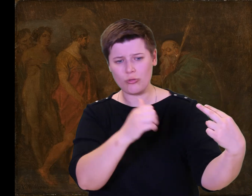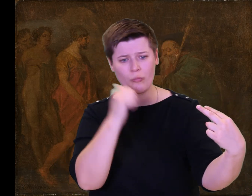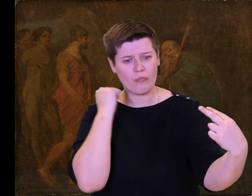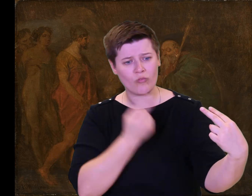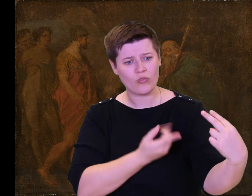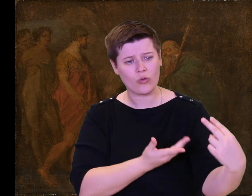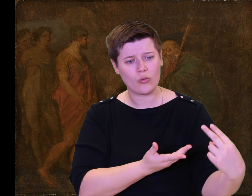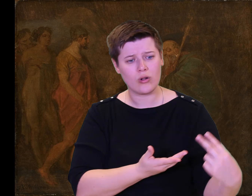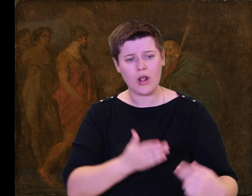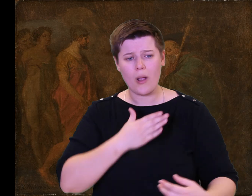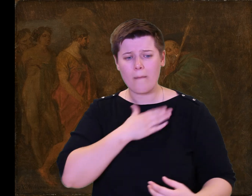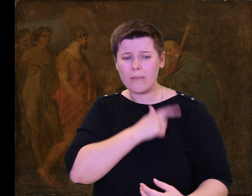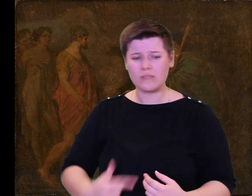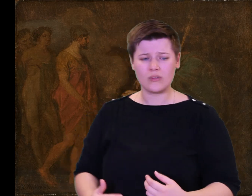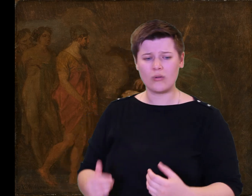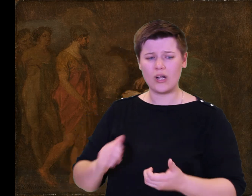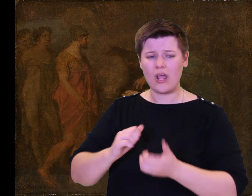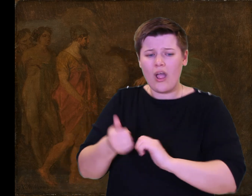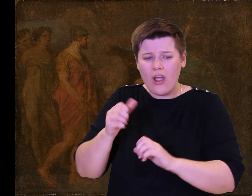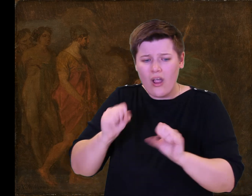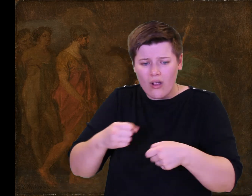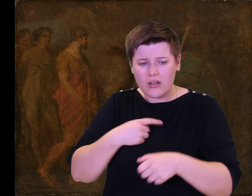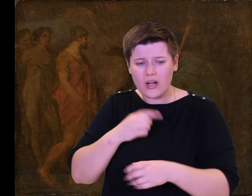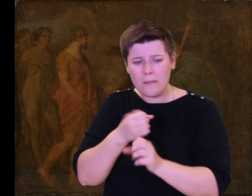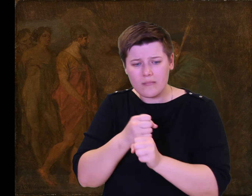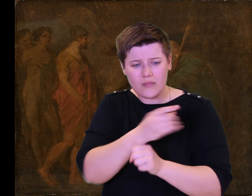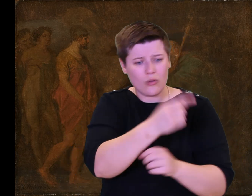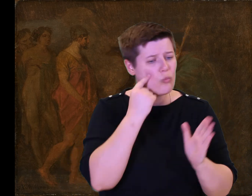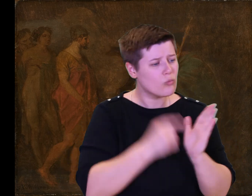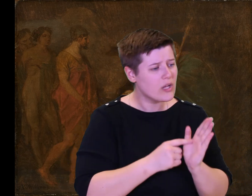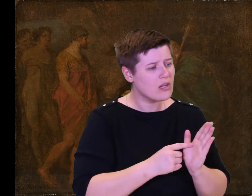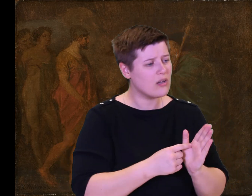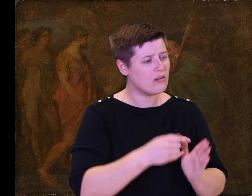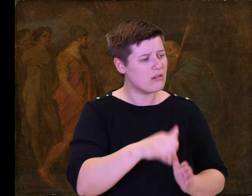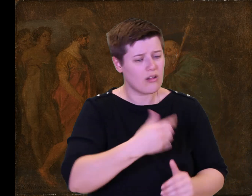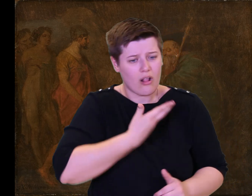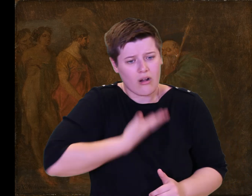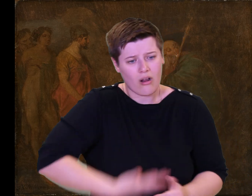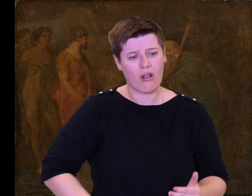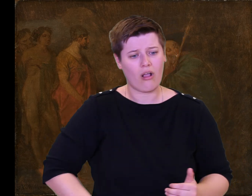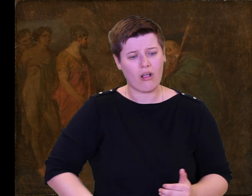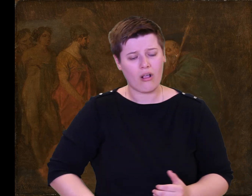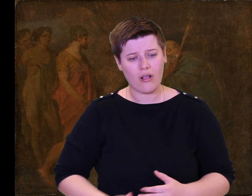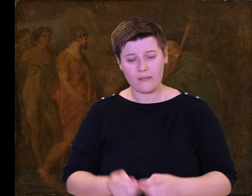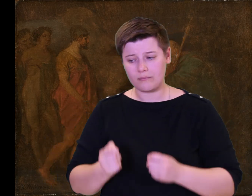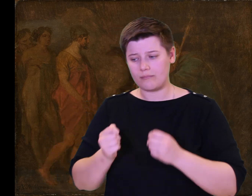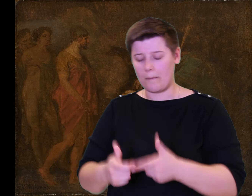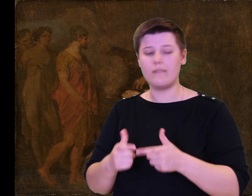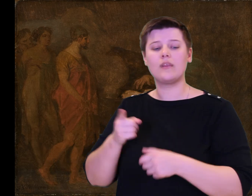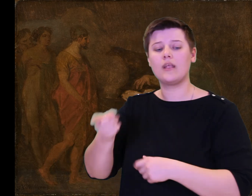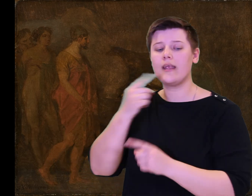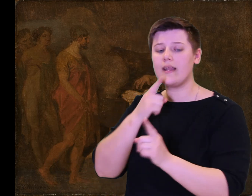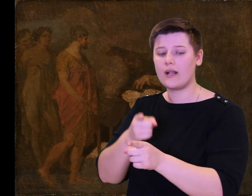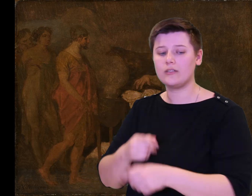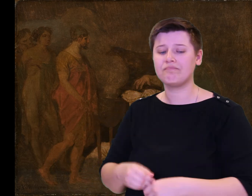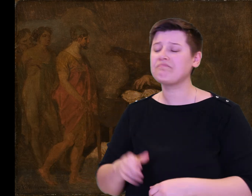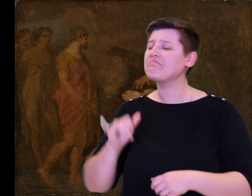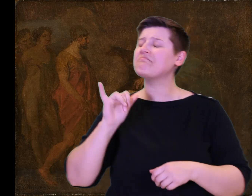having destroyed your men. And you will find invaders eating your supplies at home, courting